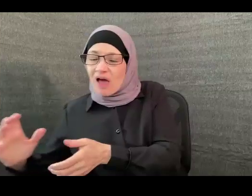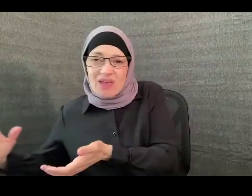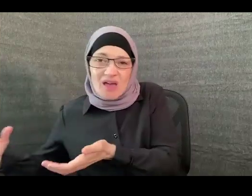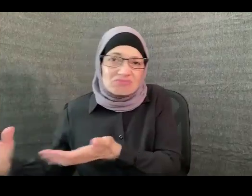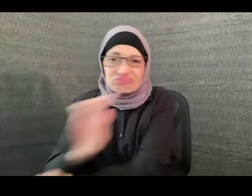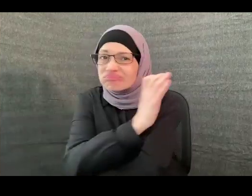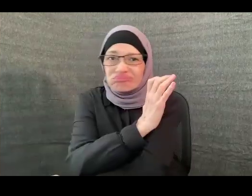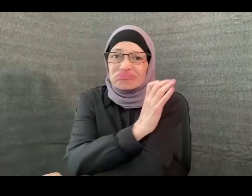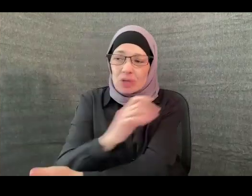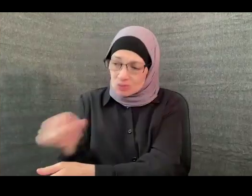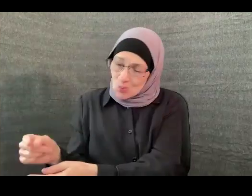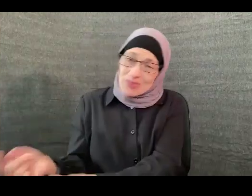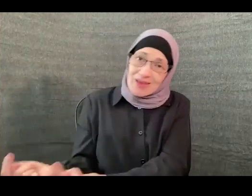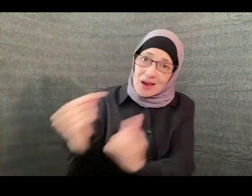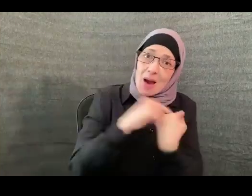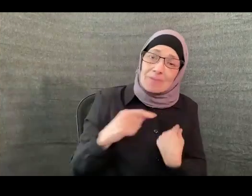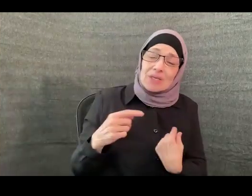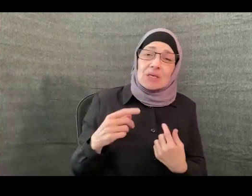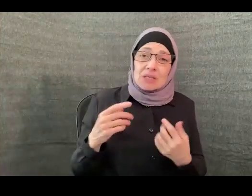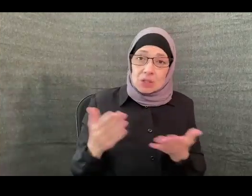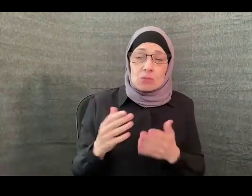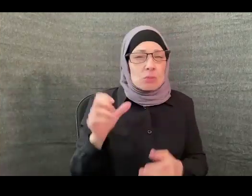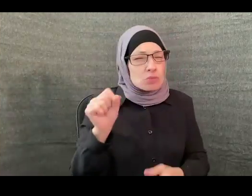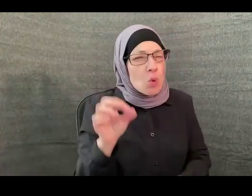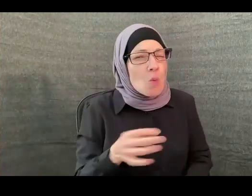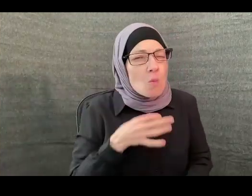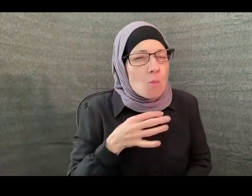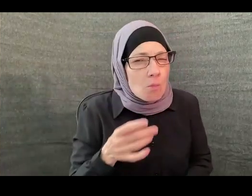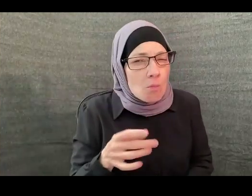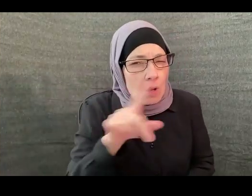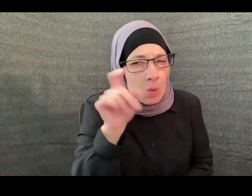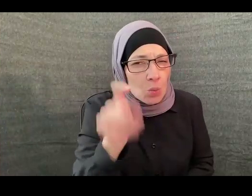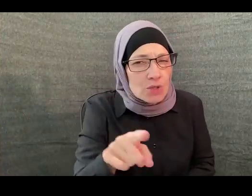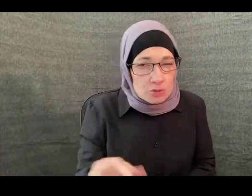always prioritize ourselves over others?